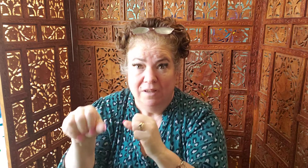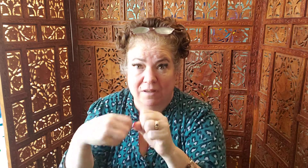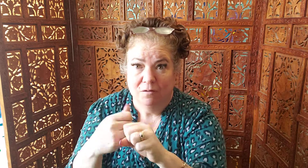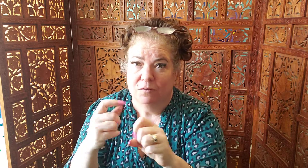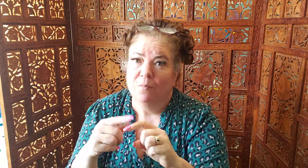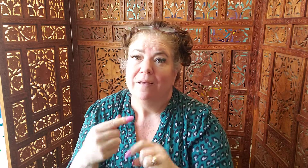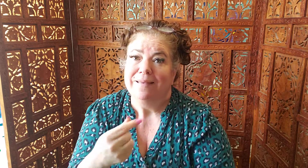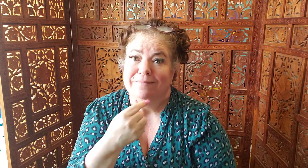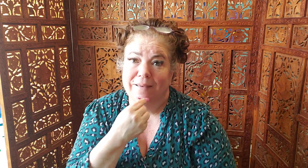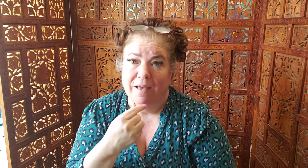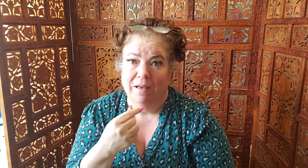expected it back then.